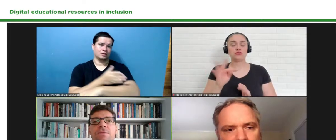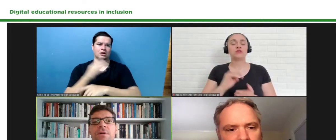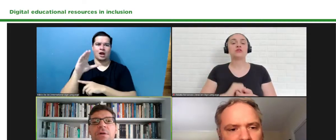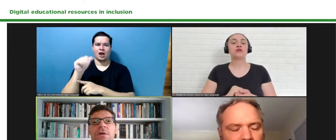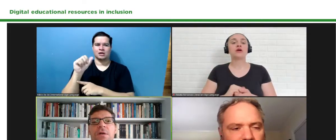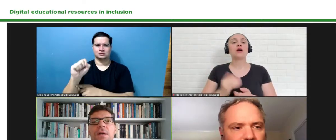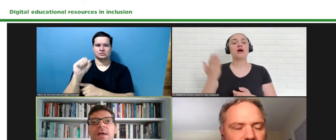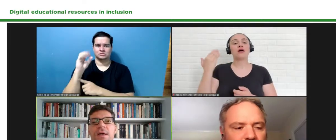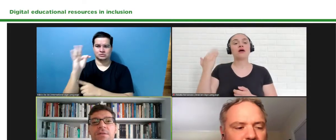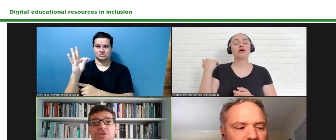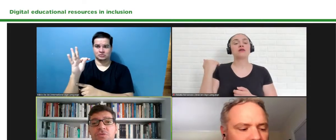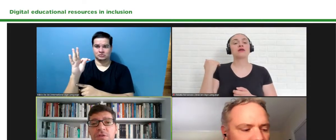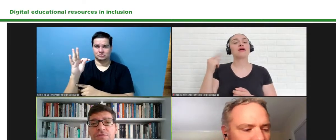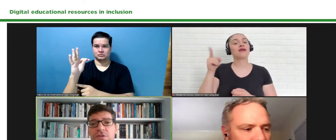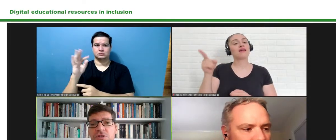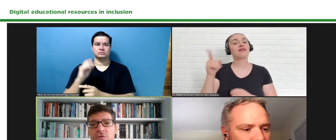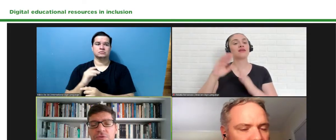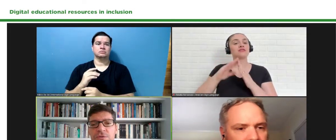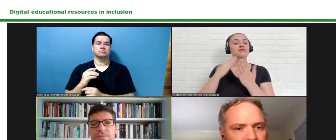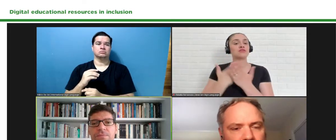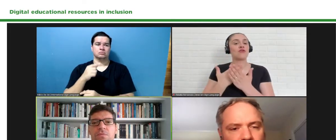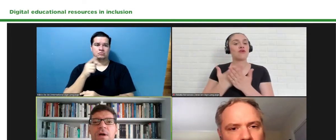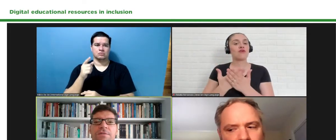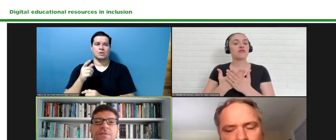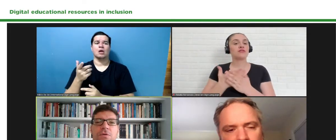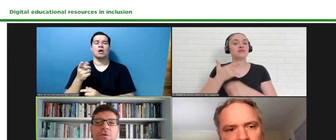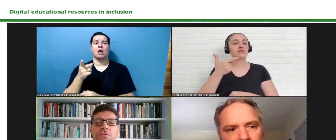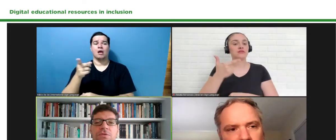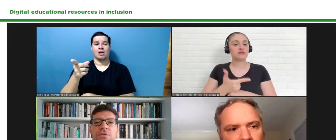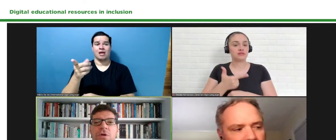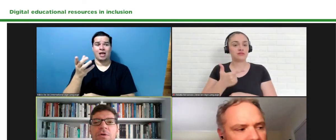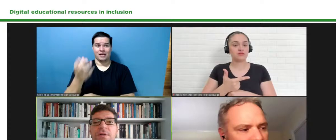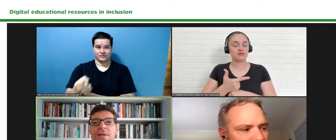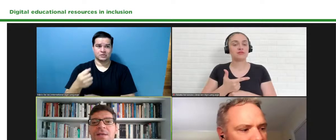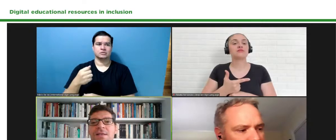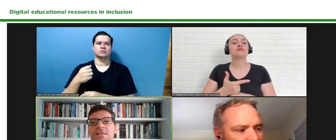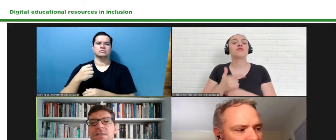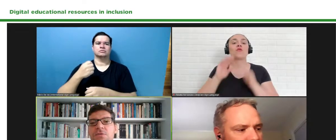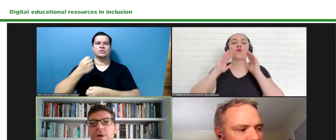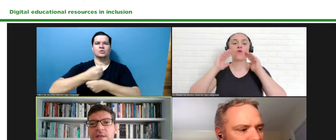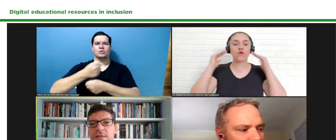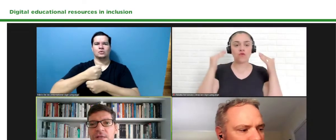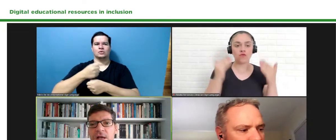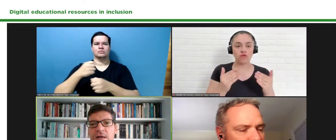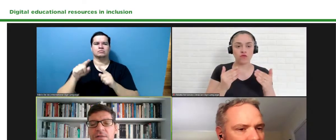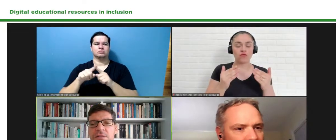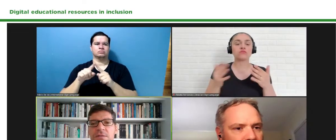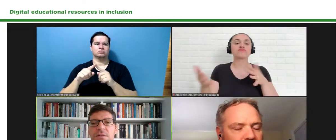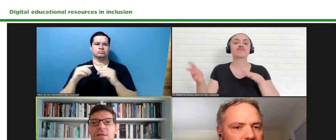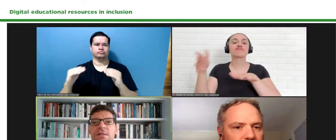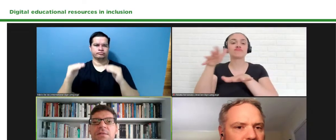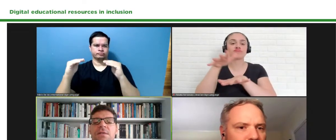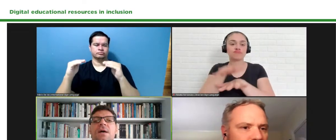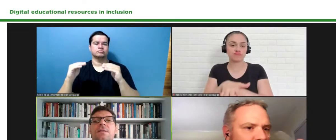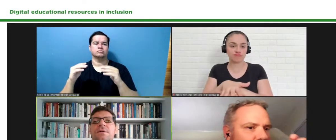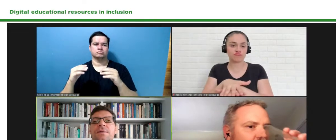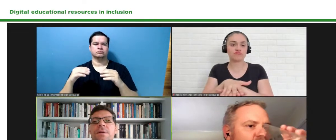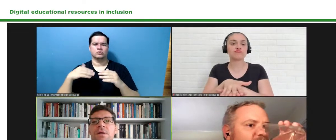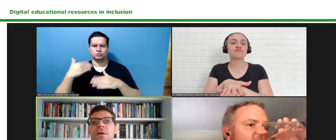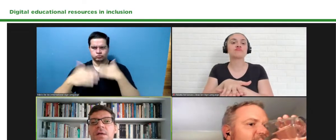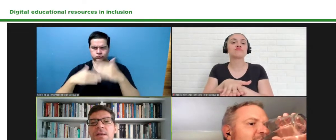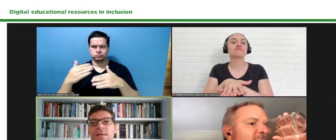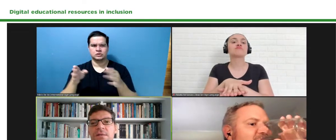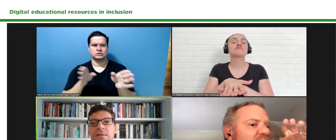and founder two different schools, one focused on integrating the arts and the